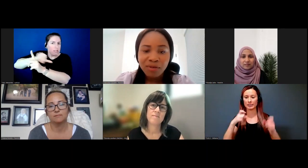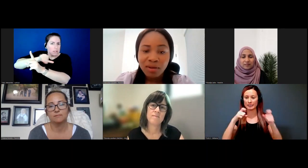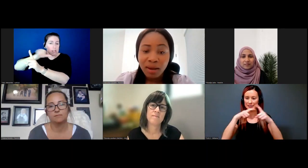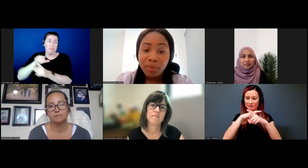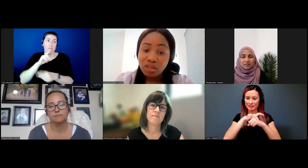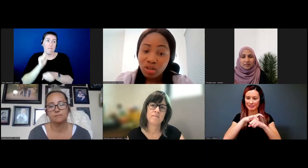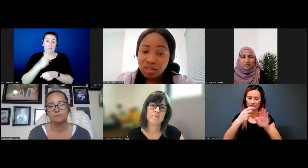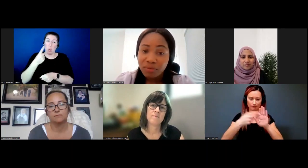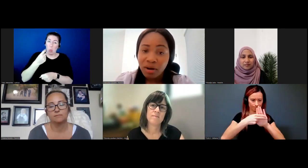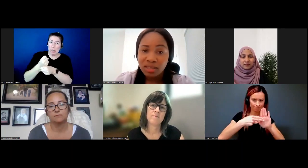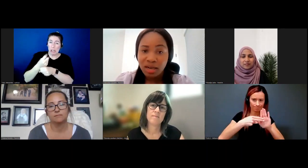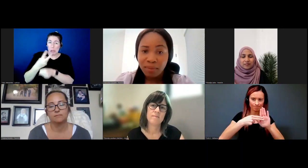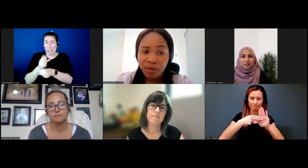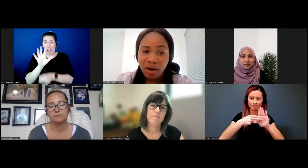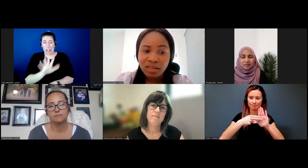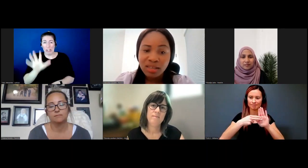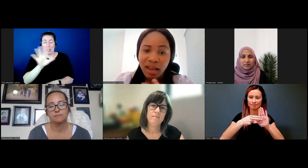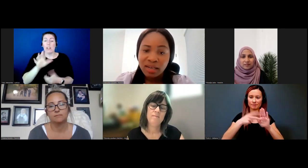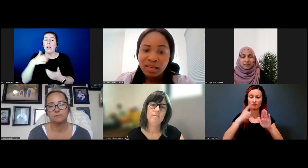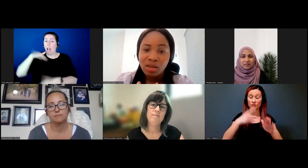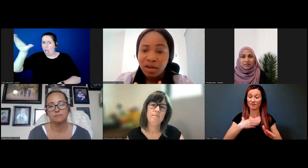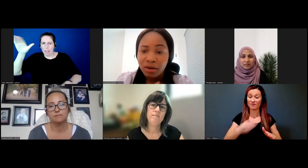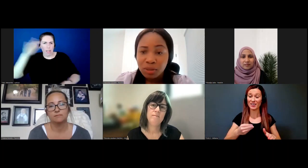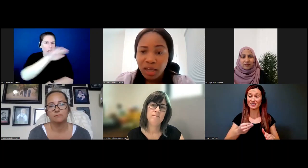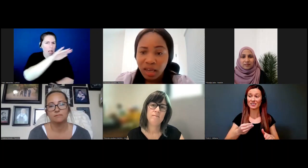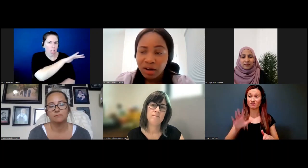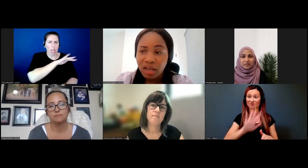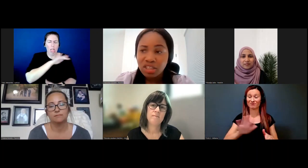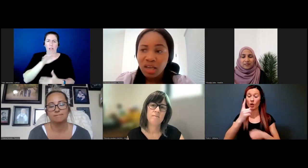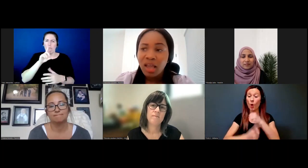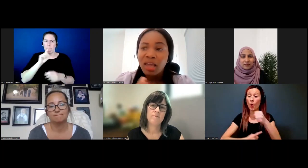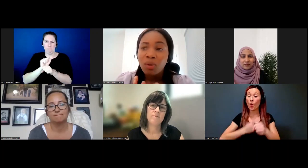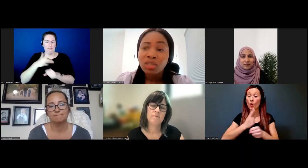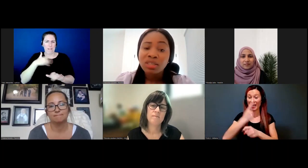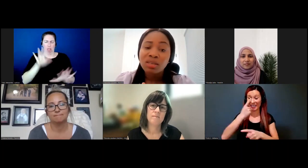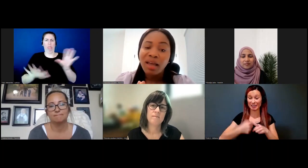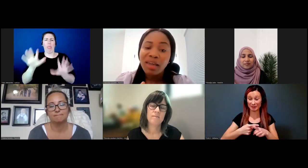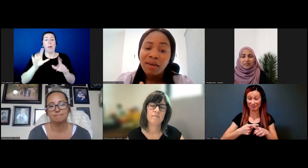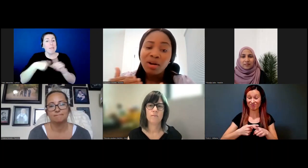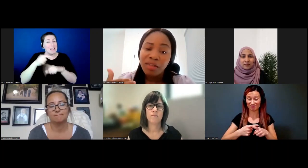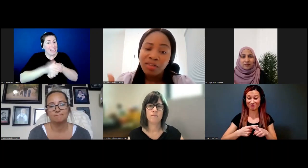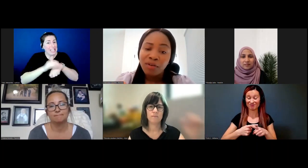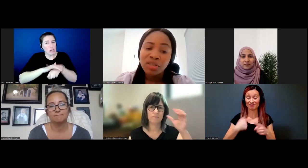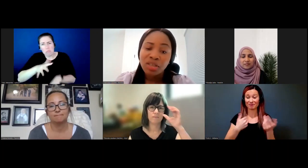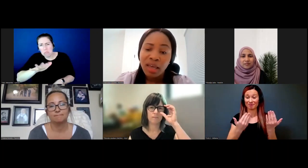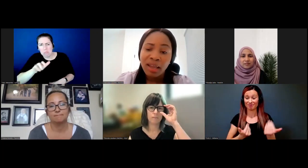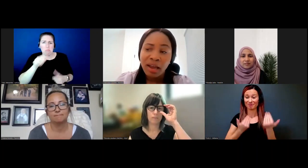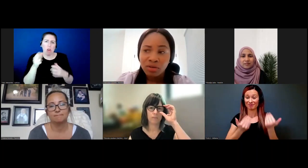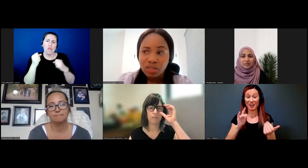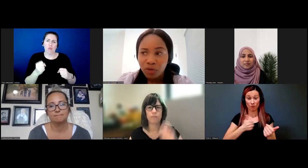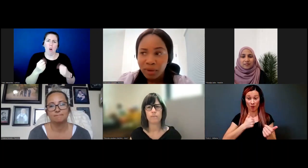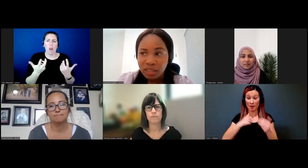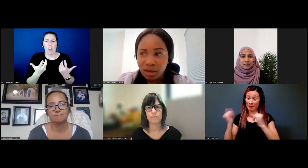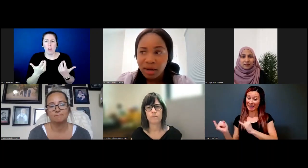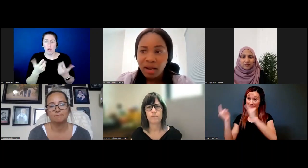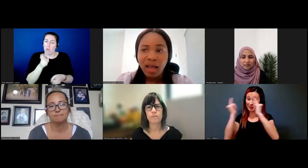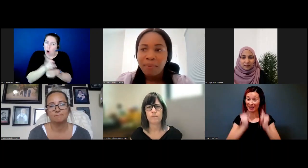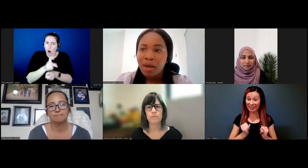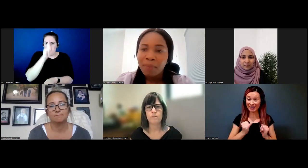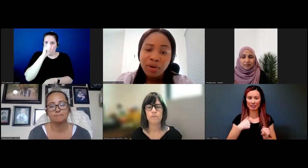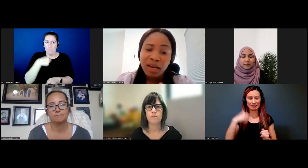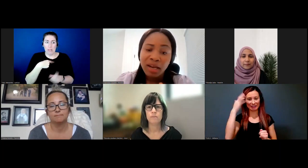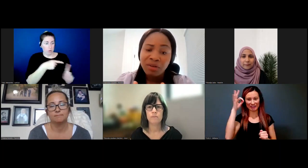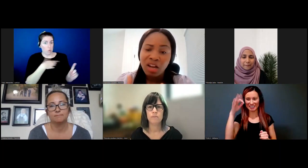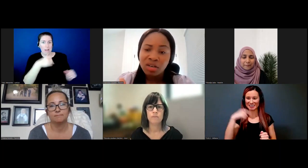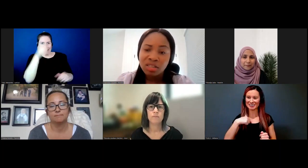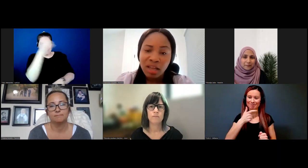and a half being tossed around as an immigrant and someone that could speak English. It was even harder for me to get a diagnosis for my son. I